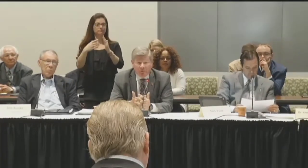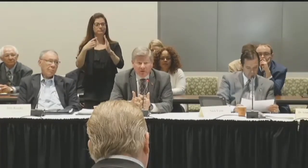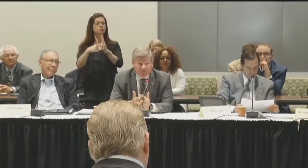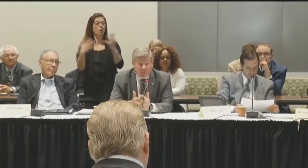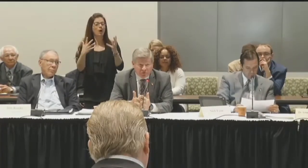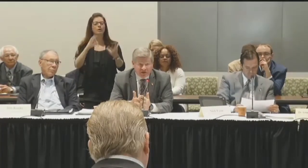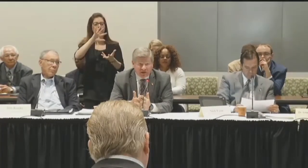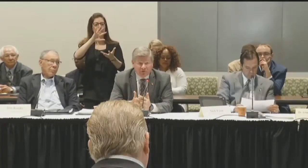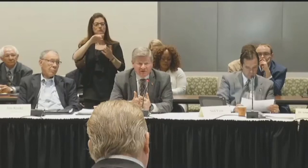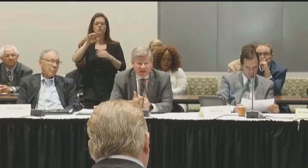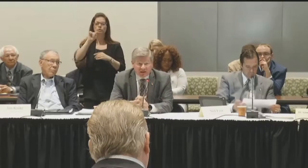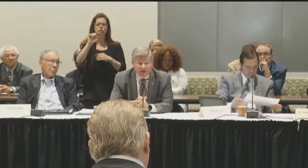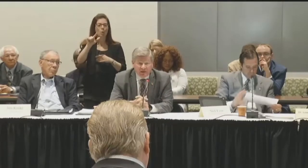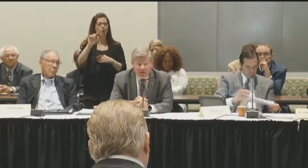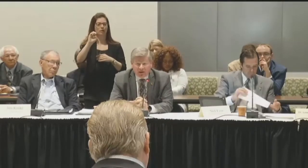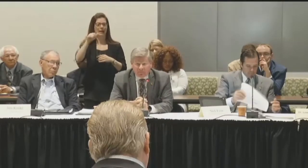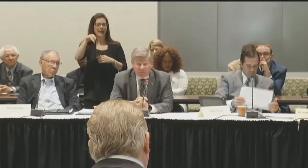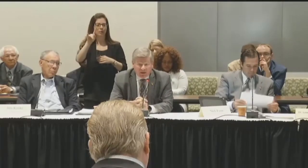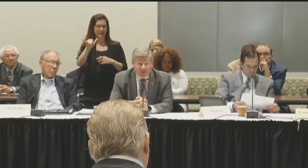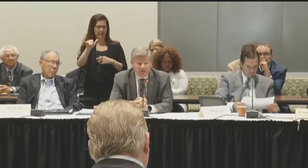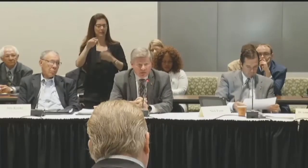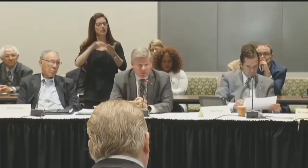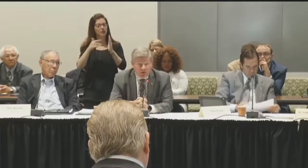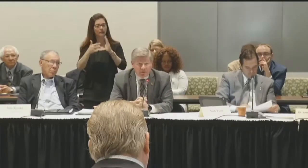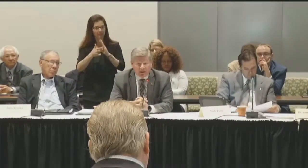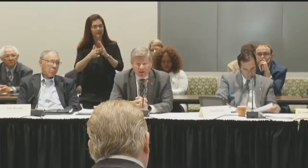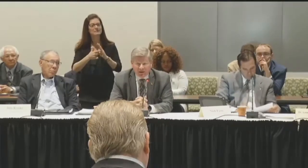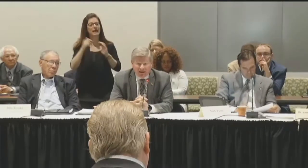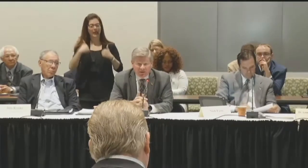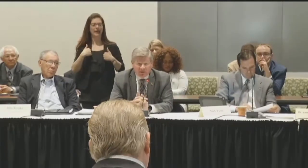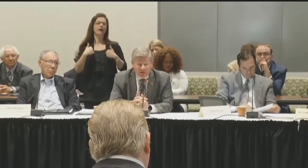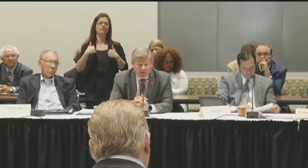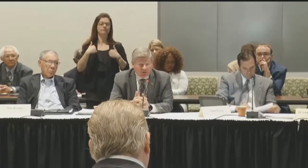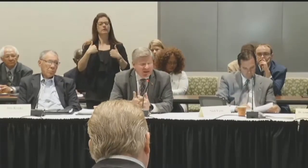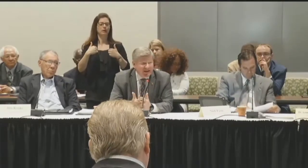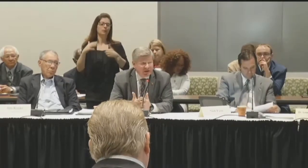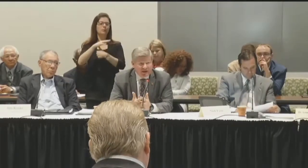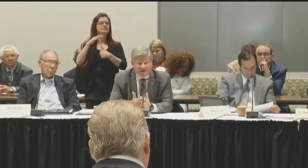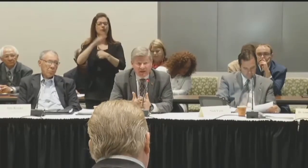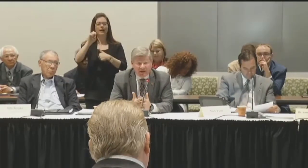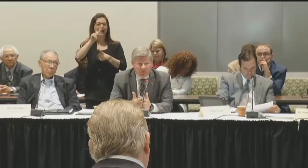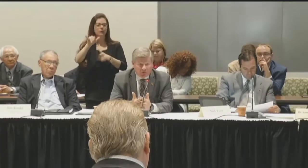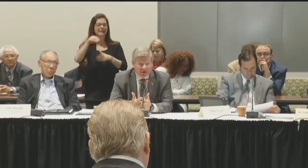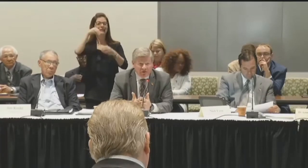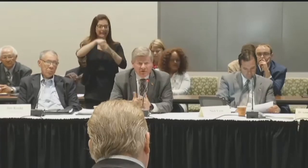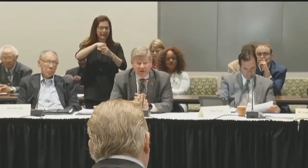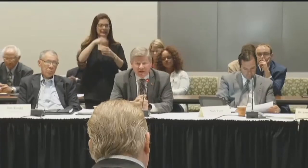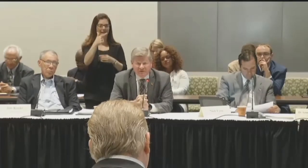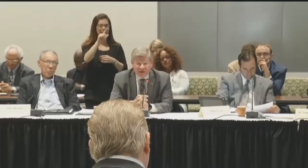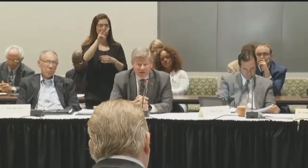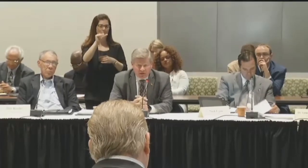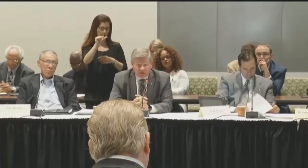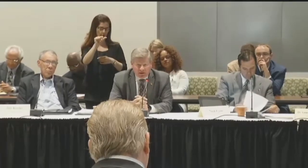come out with a 3% equity stake in GLEWA, and the only caveat to that or condition to